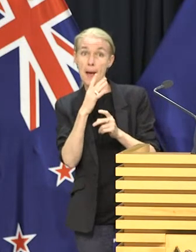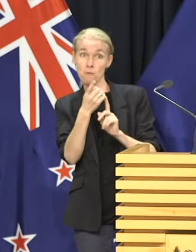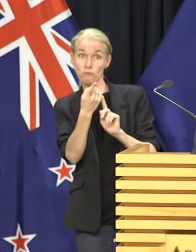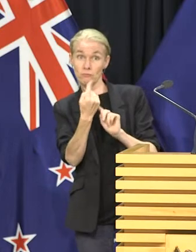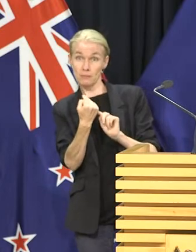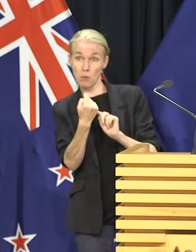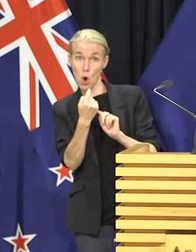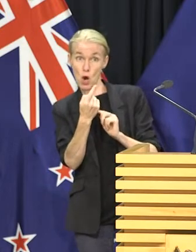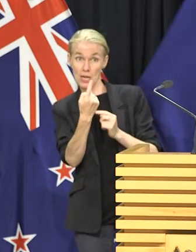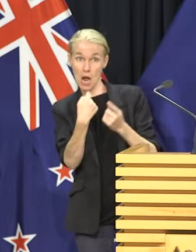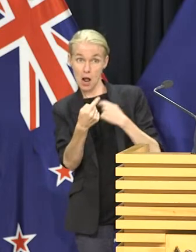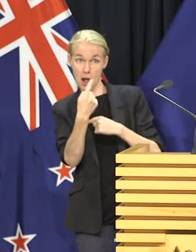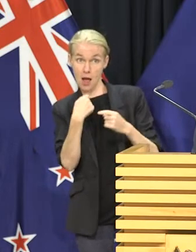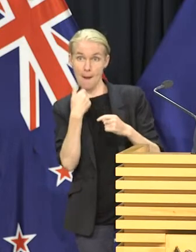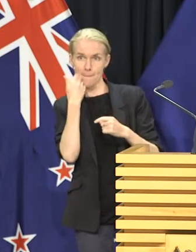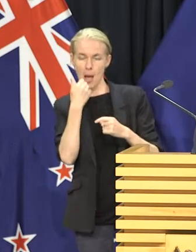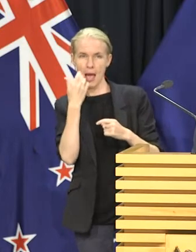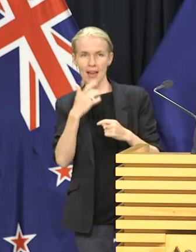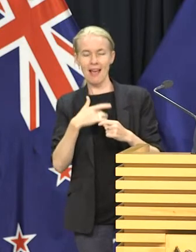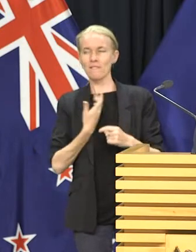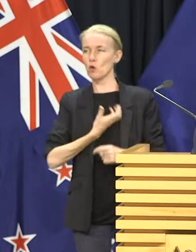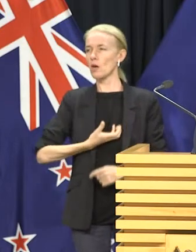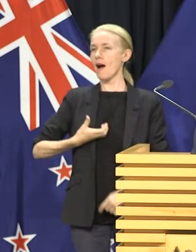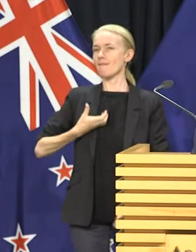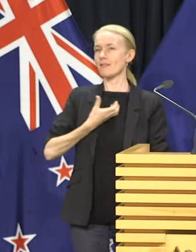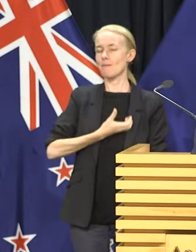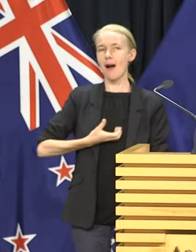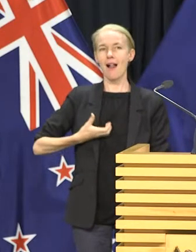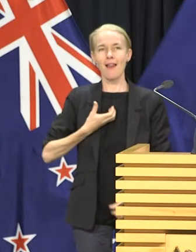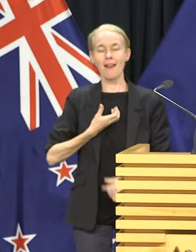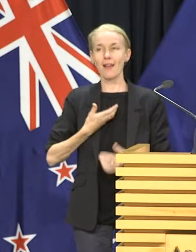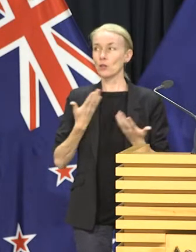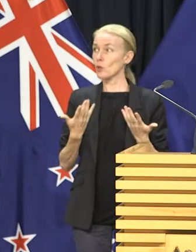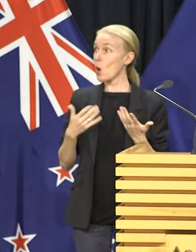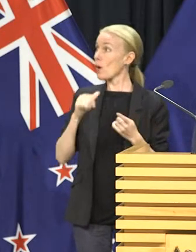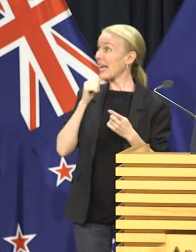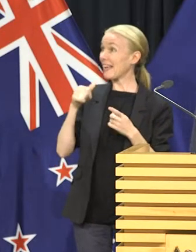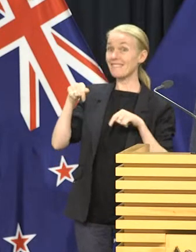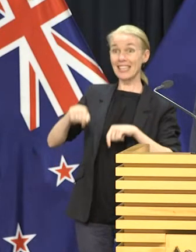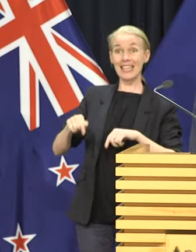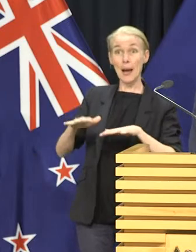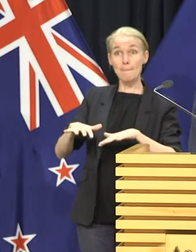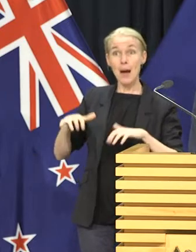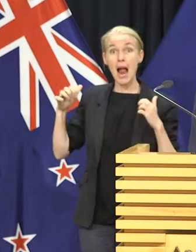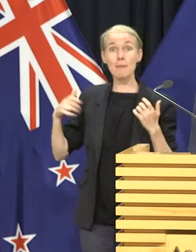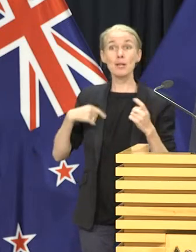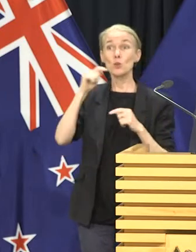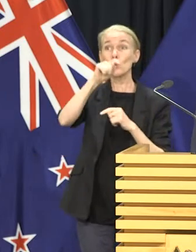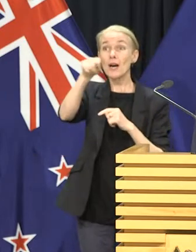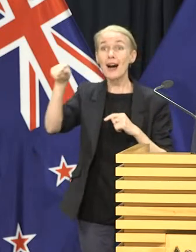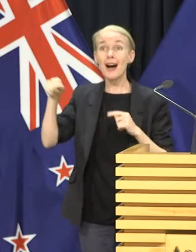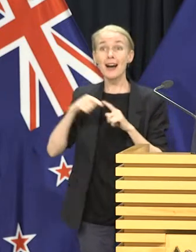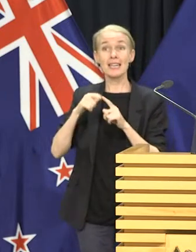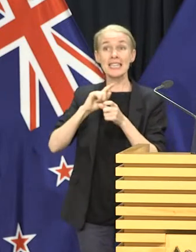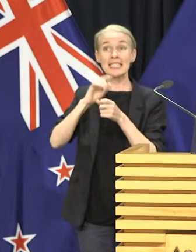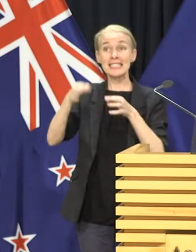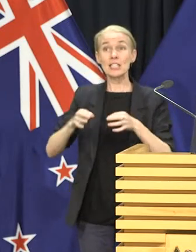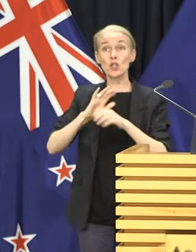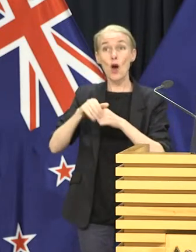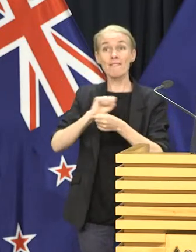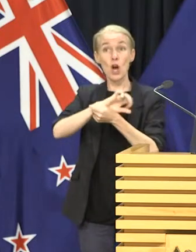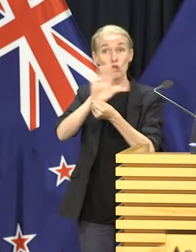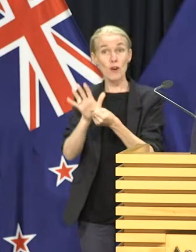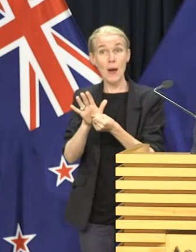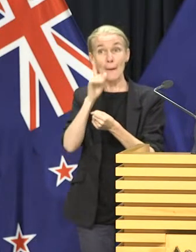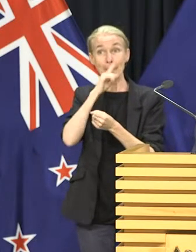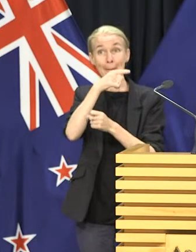their voices are being heard in places like here and at the decision-making table with respect to Covid-19. Nō reira,